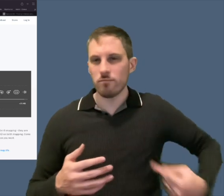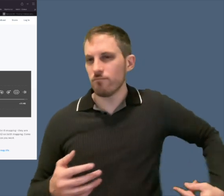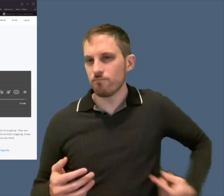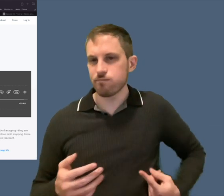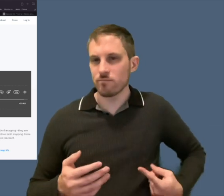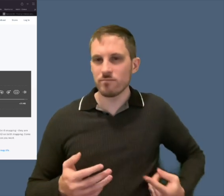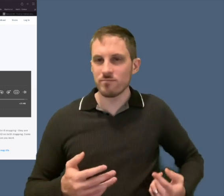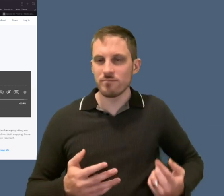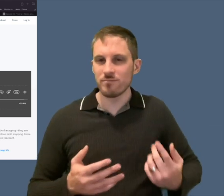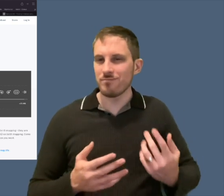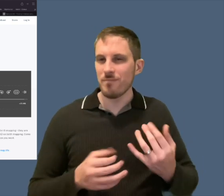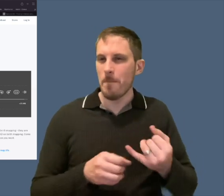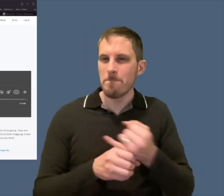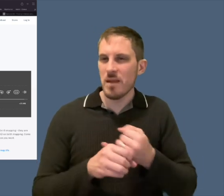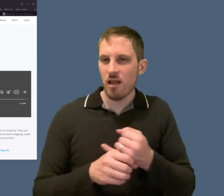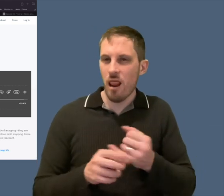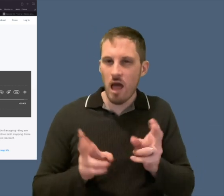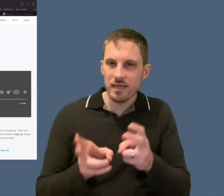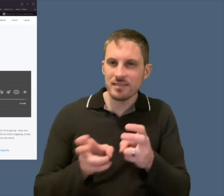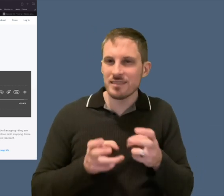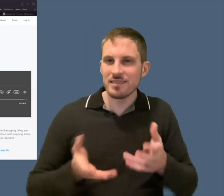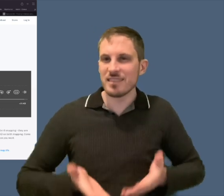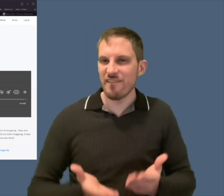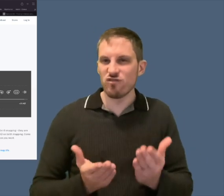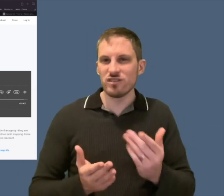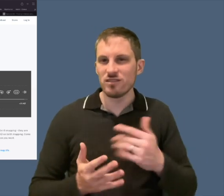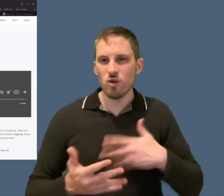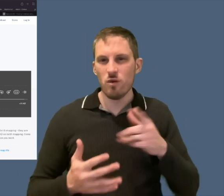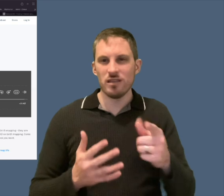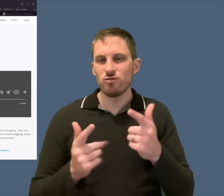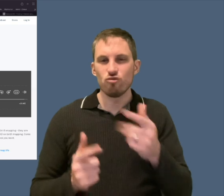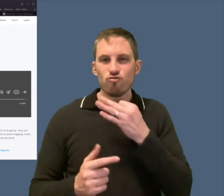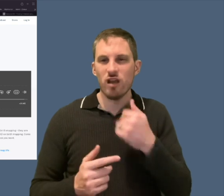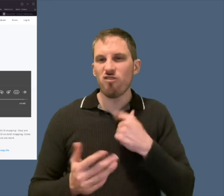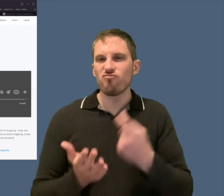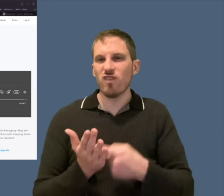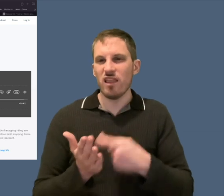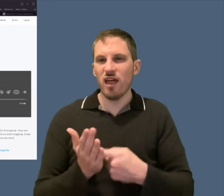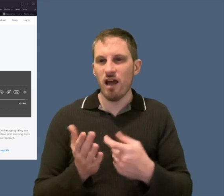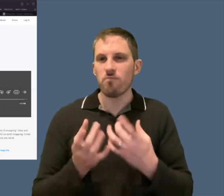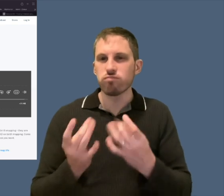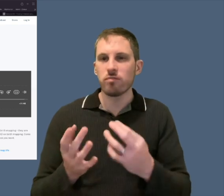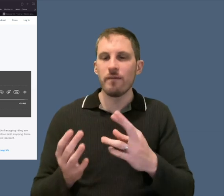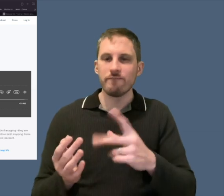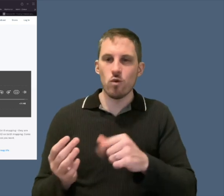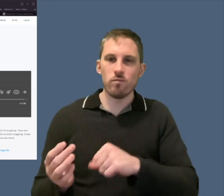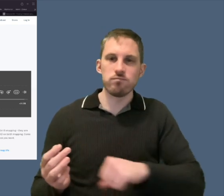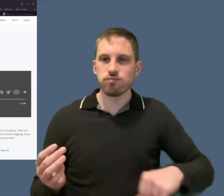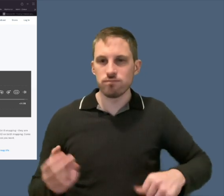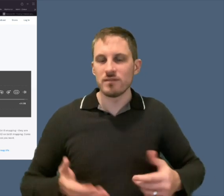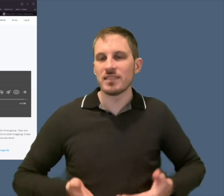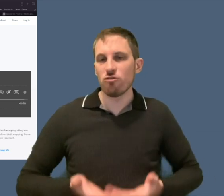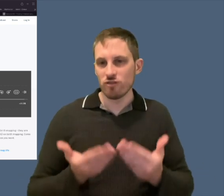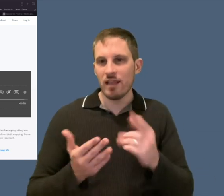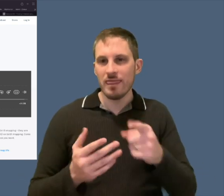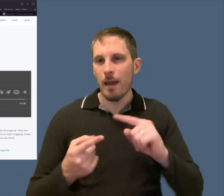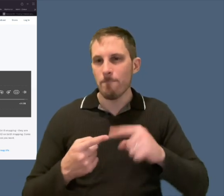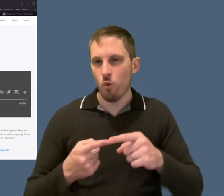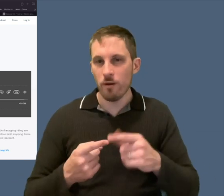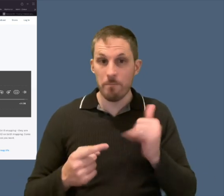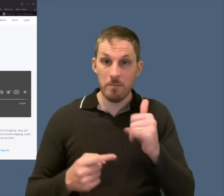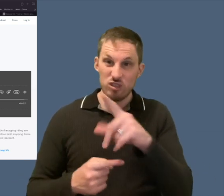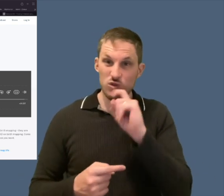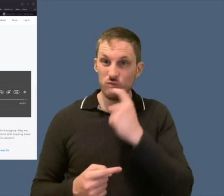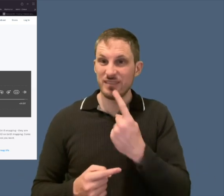relieved, medicalised assisted delivery as a risk. I would rather be prepped for a cesarean at that point. And she might do that because